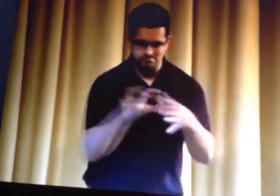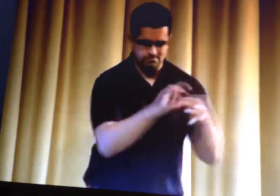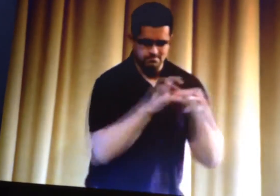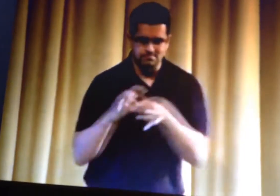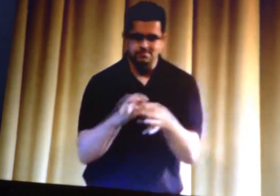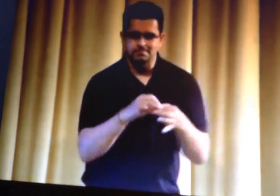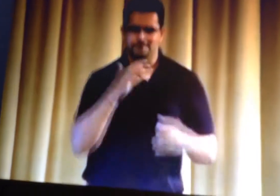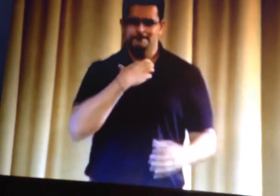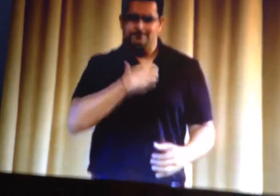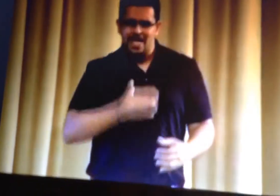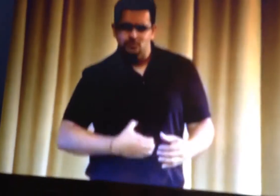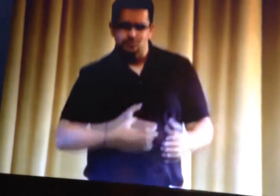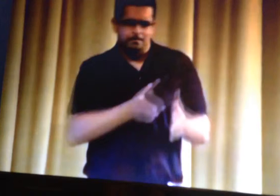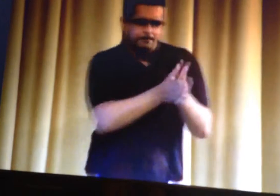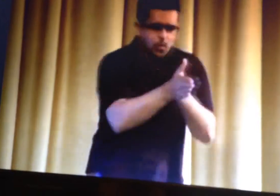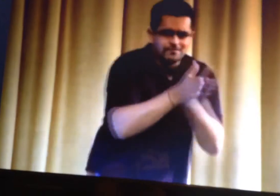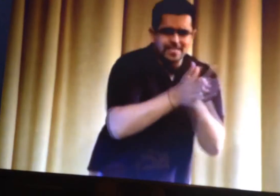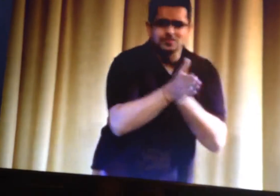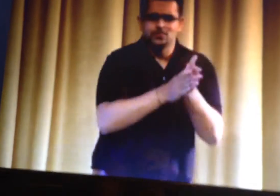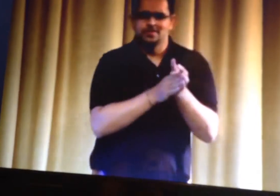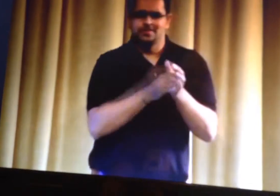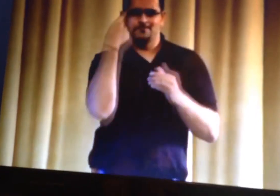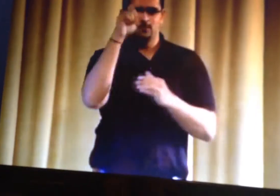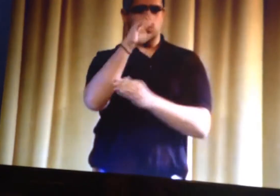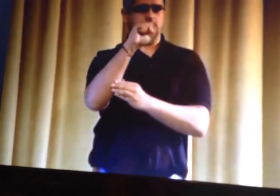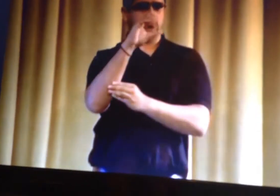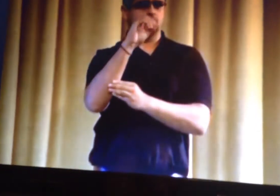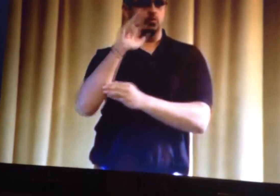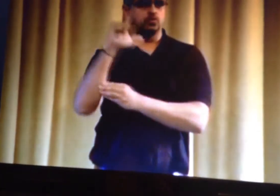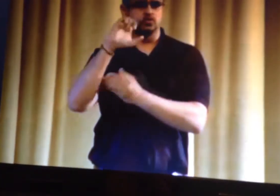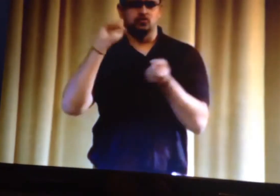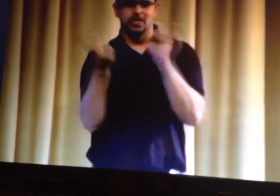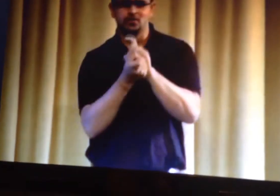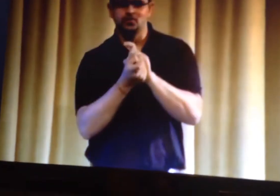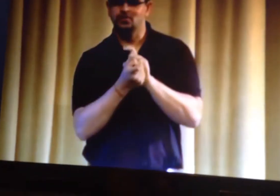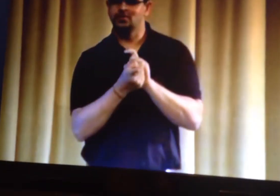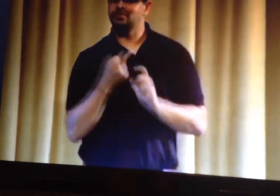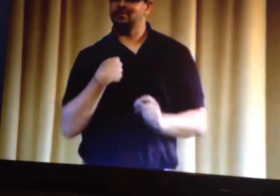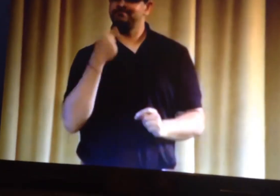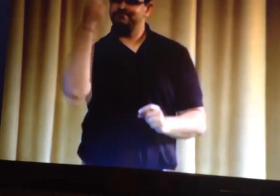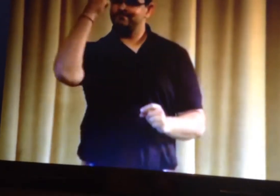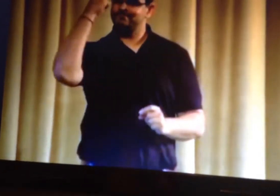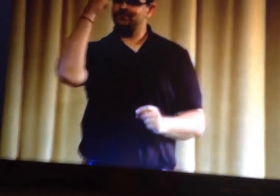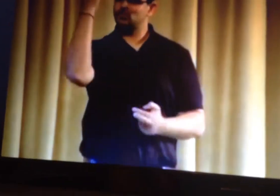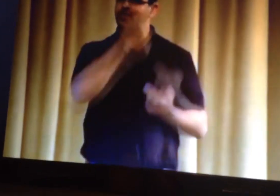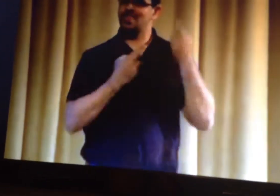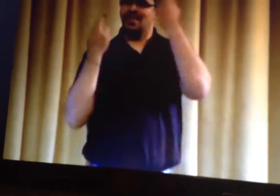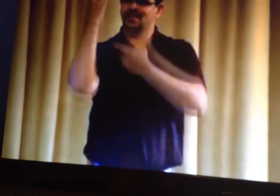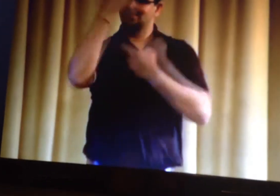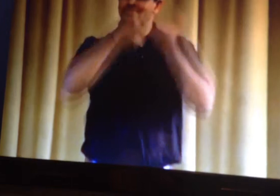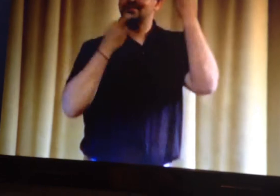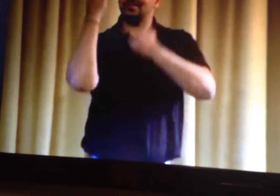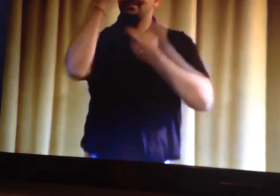After I'd been back from that trip, about three months, I was thinking about the social change and how we were able to work together.